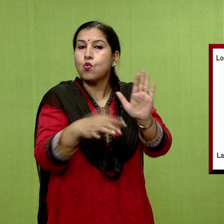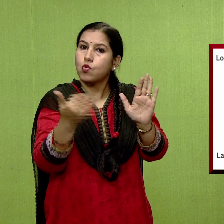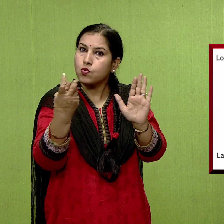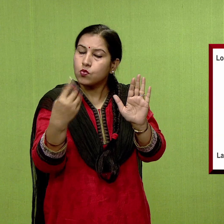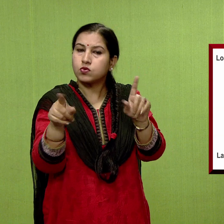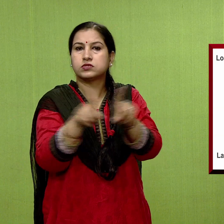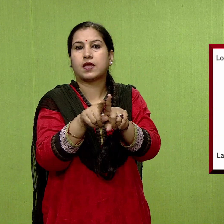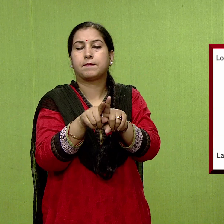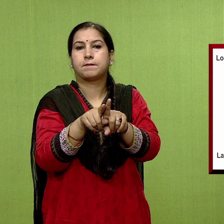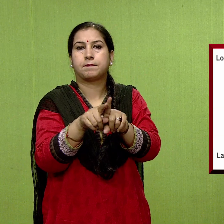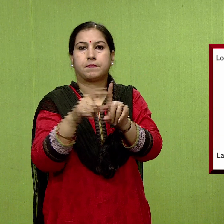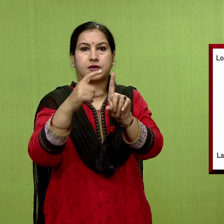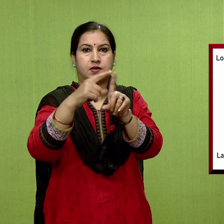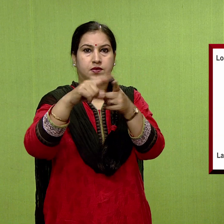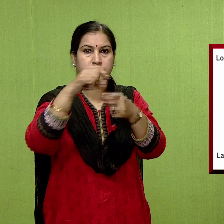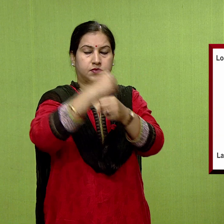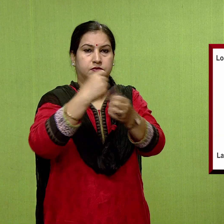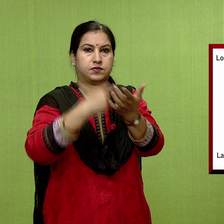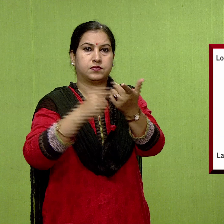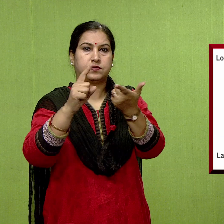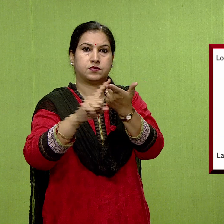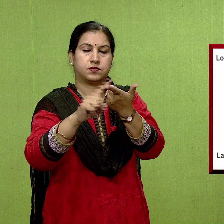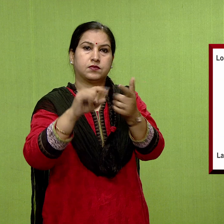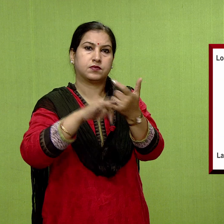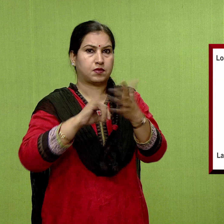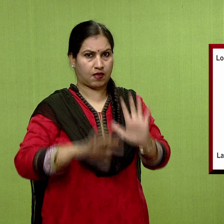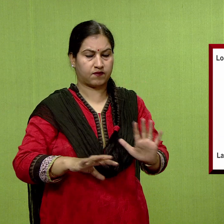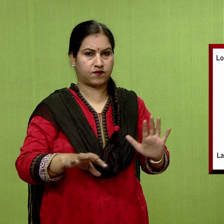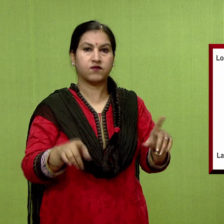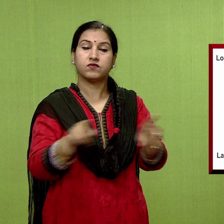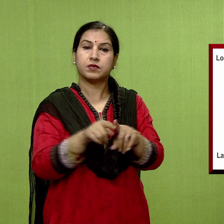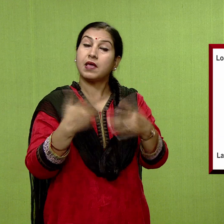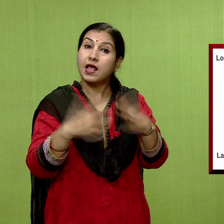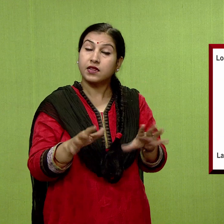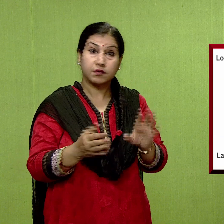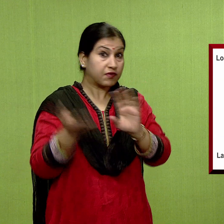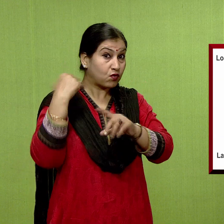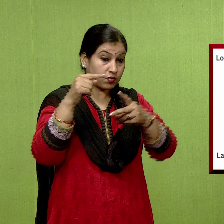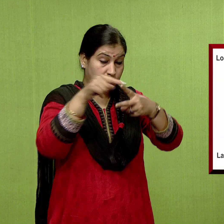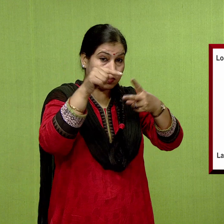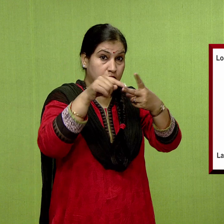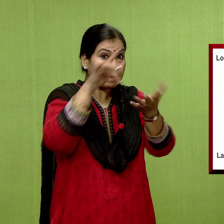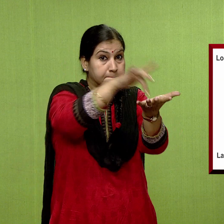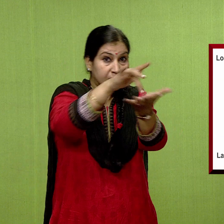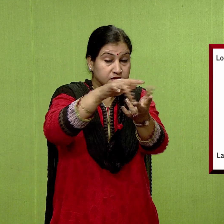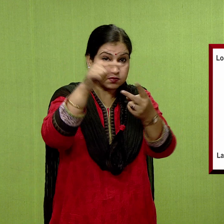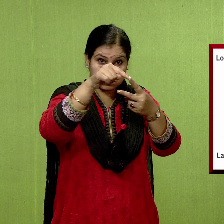as we can see in any absolute location figures.